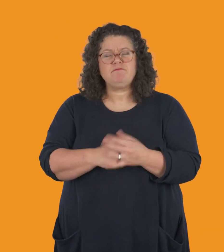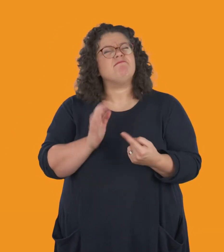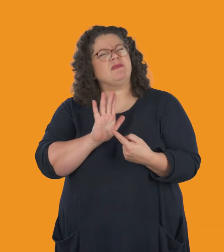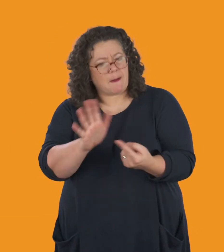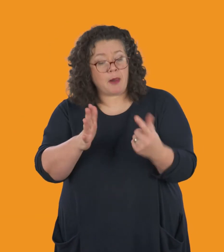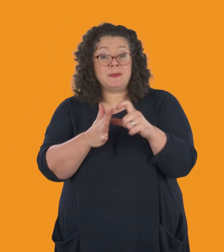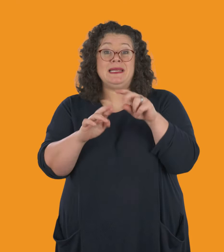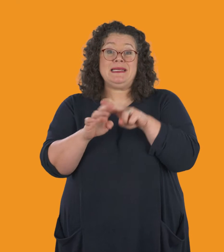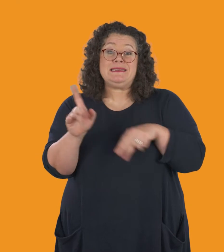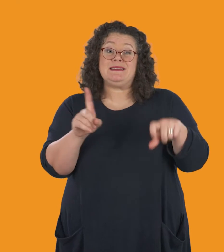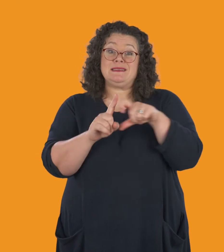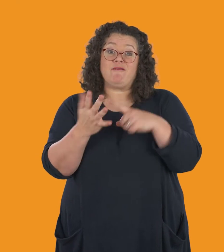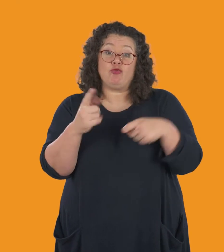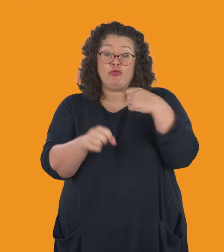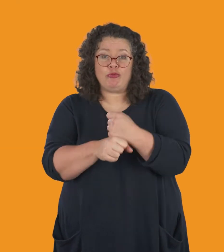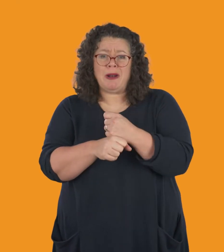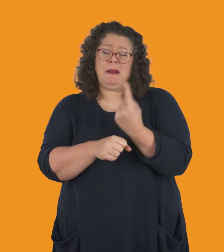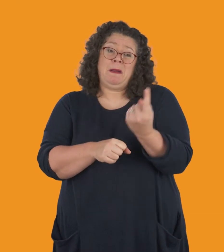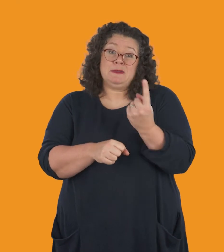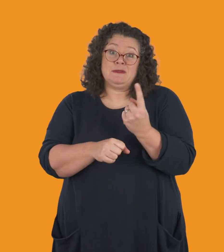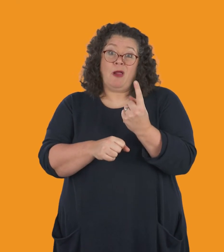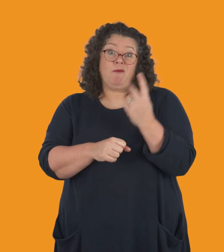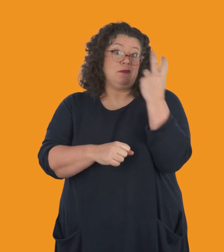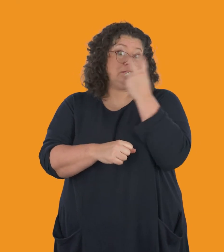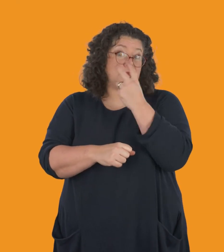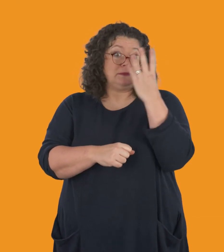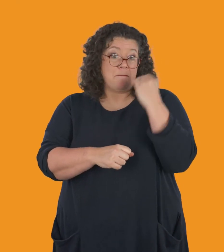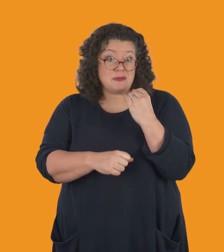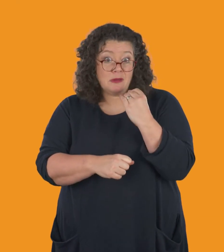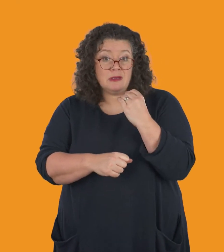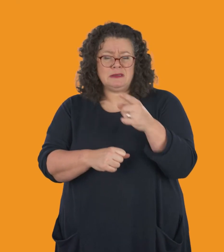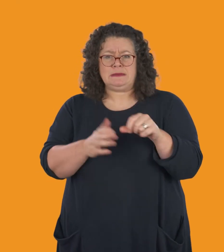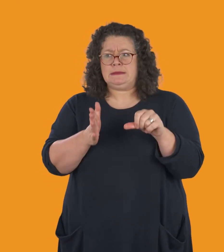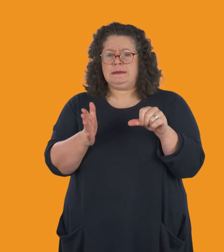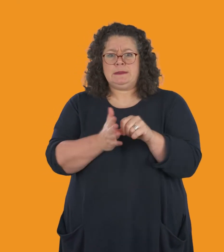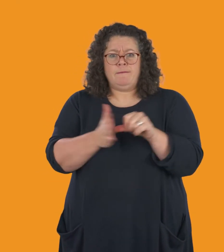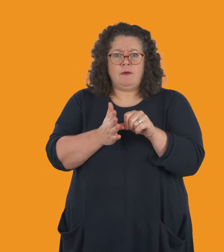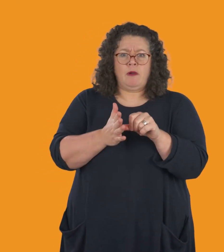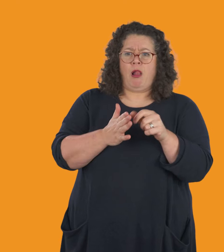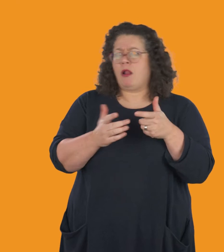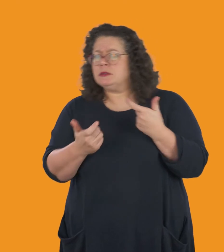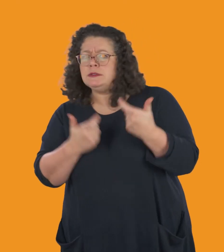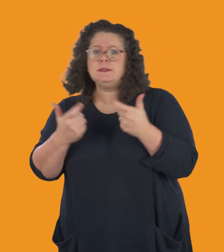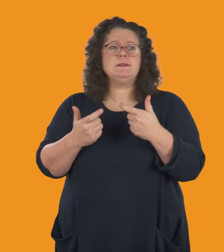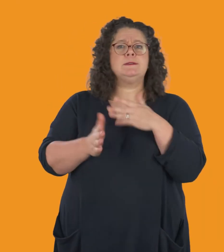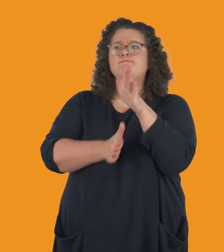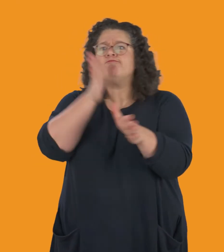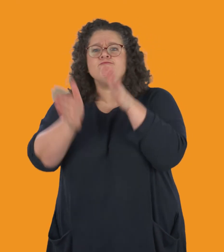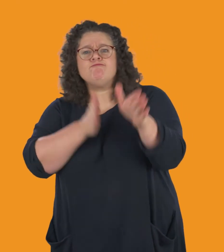Dyfrig is severely sight impaired and finds it difficult to negotiate the obstacles in the way when leafleting and canvassing the houses in